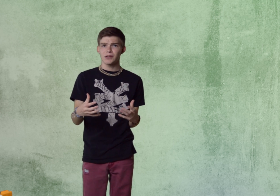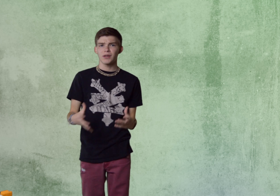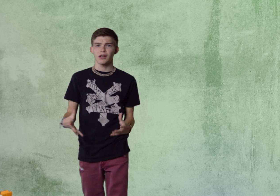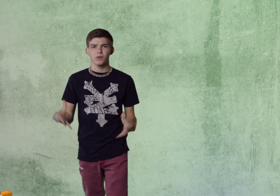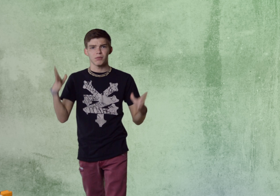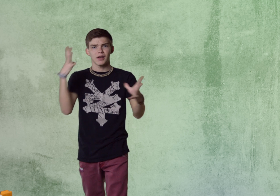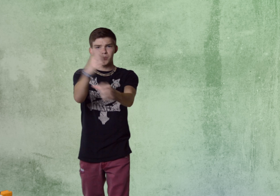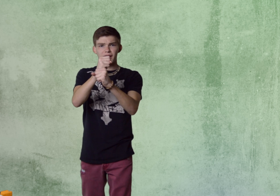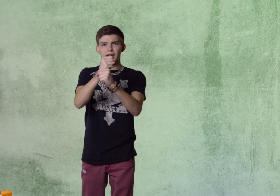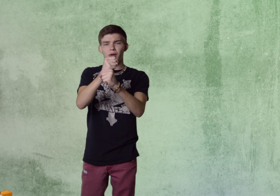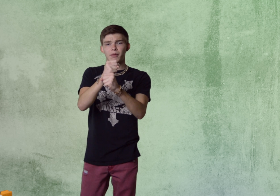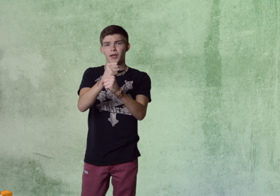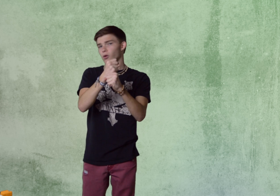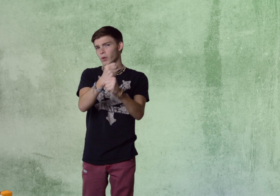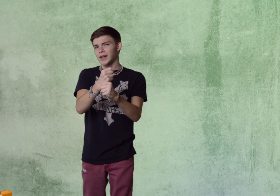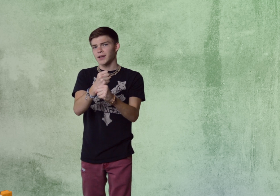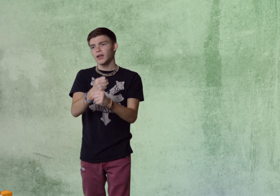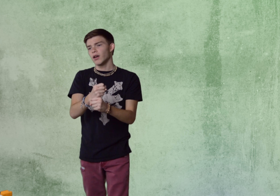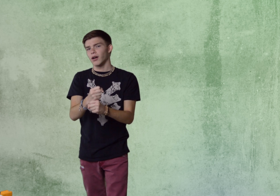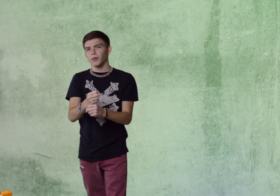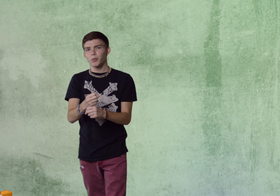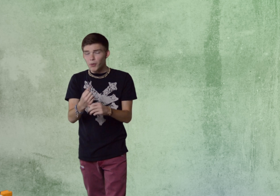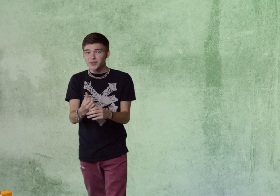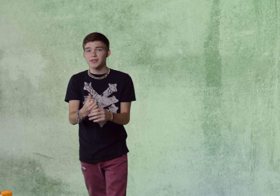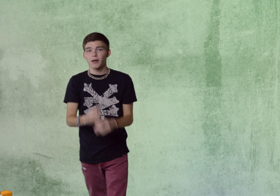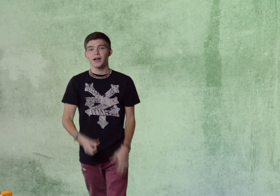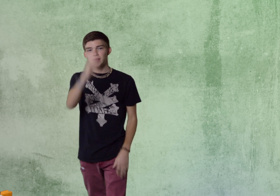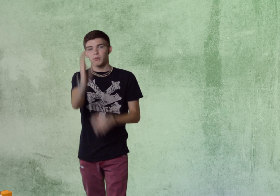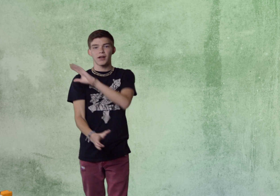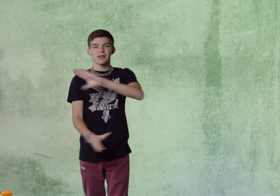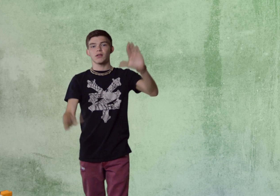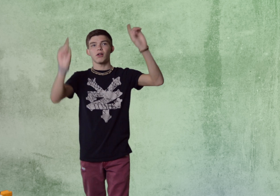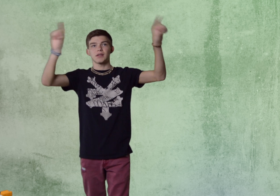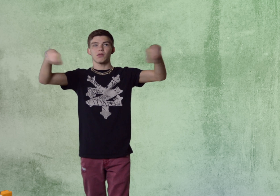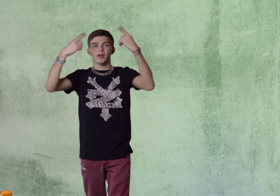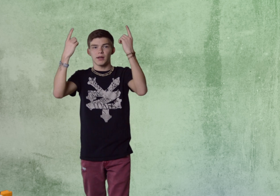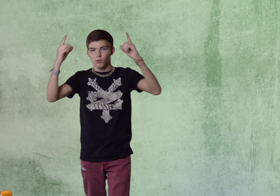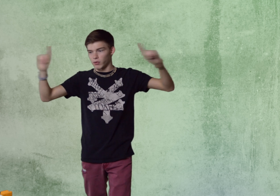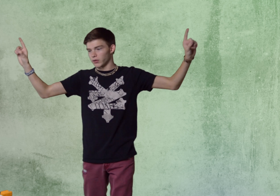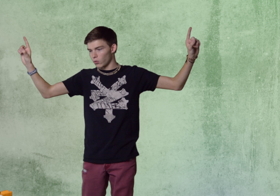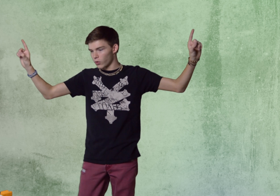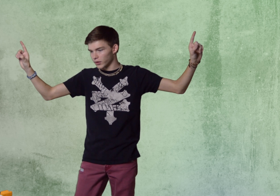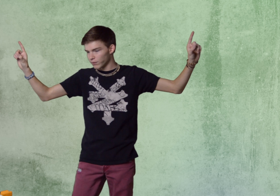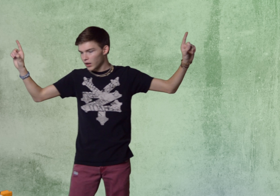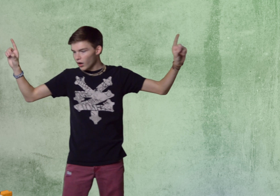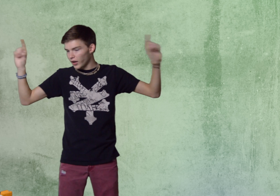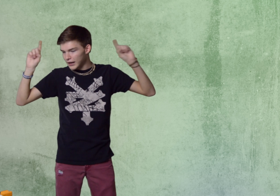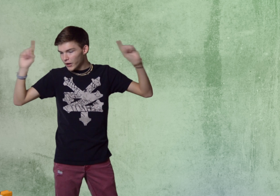do it, sometimes like grabbing or winning. But most of the time I say because the cross has already won the war. Now that